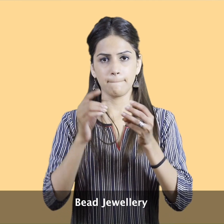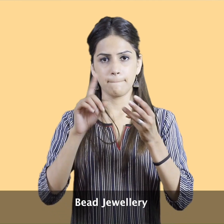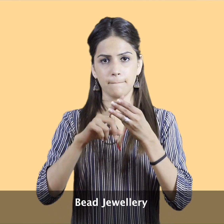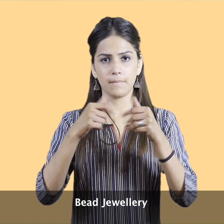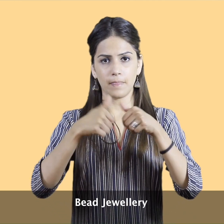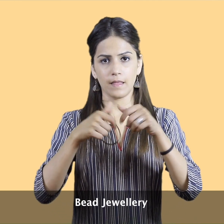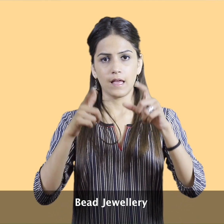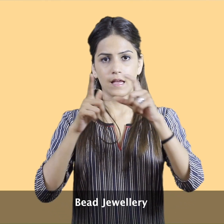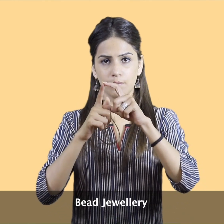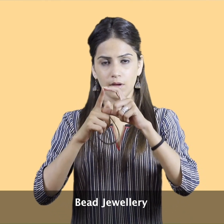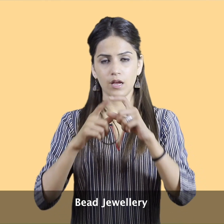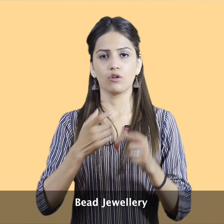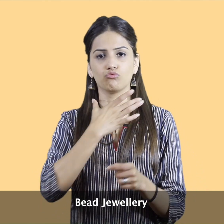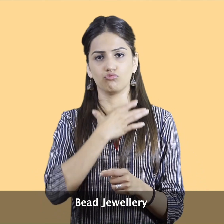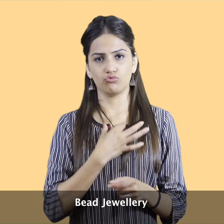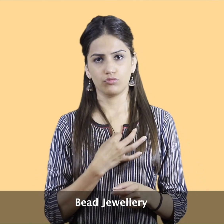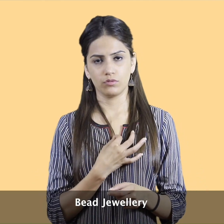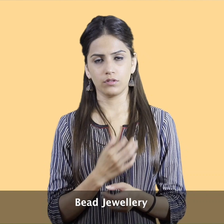Bead jewelry.